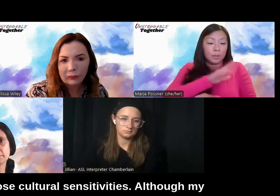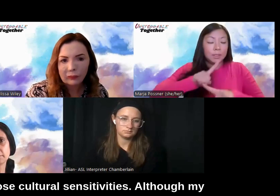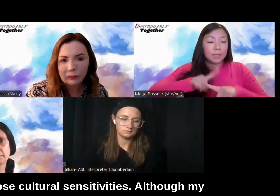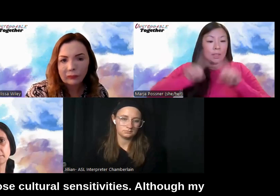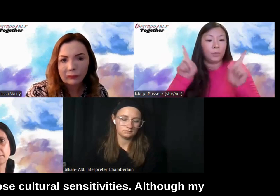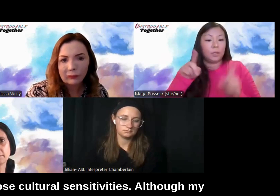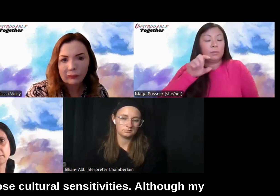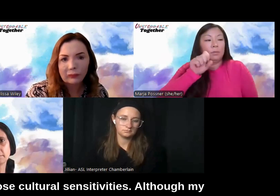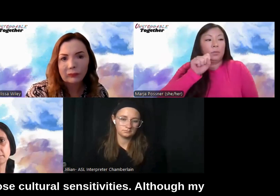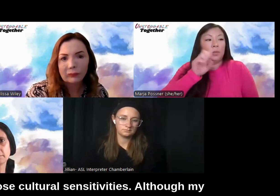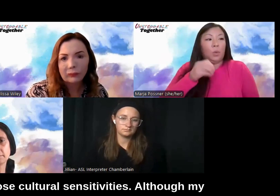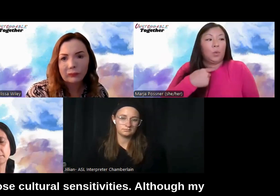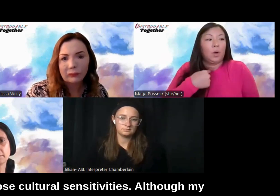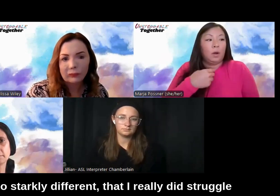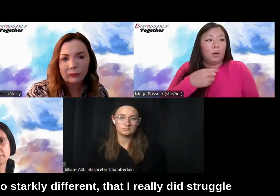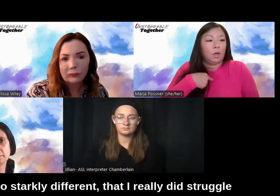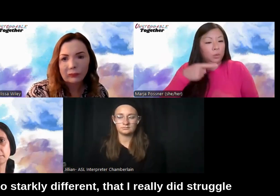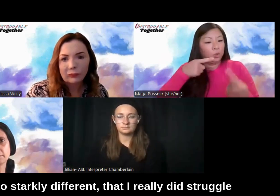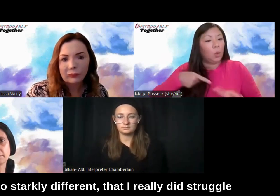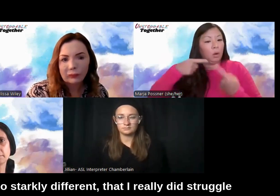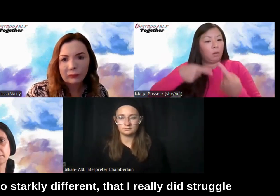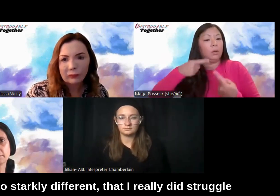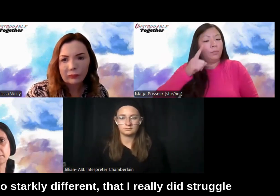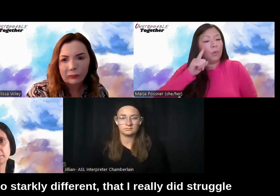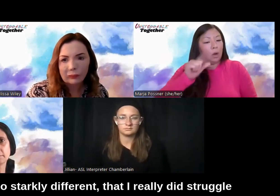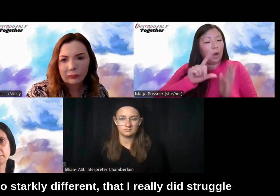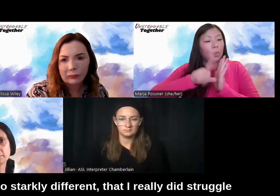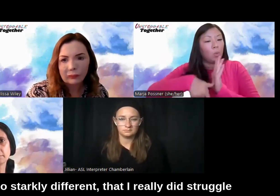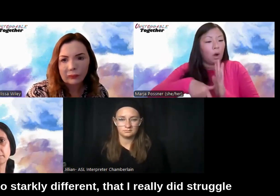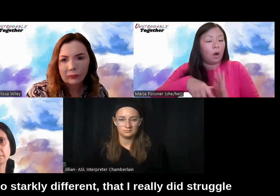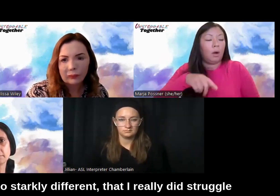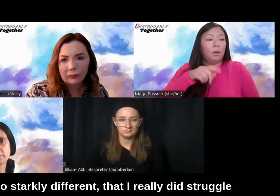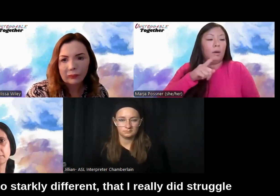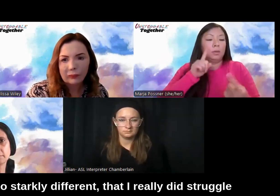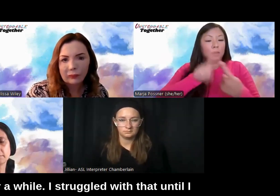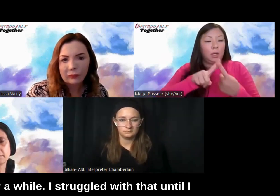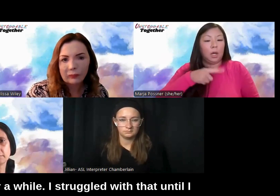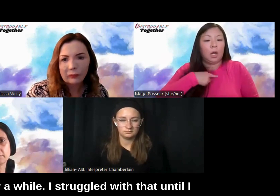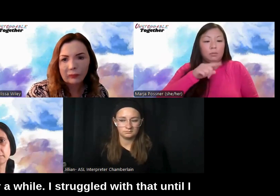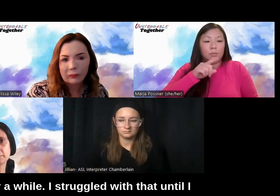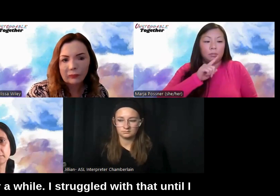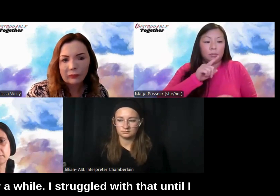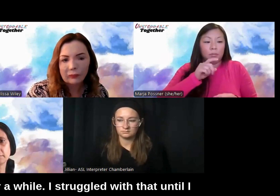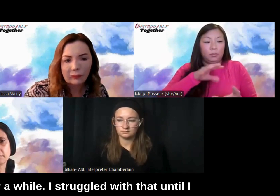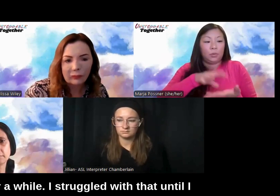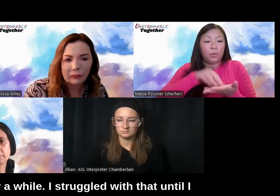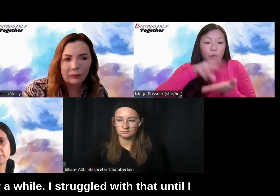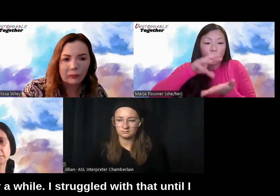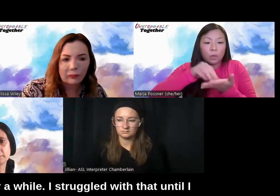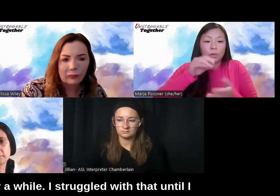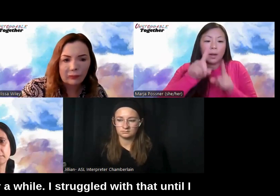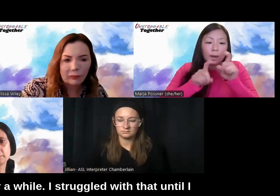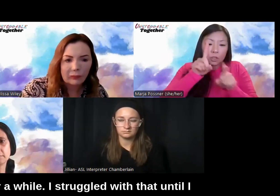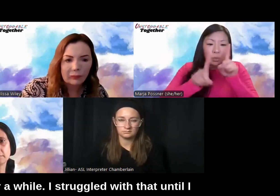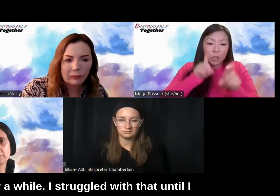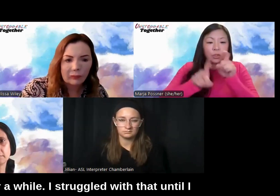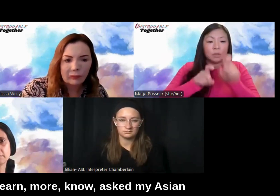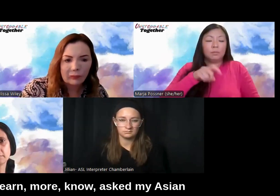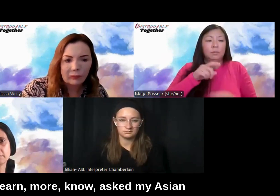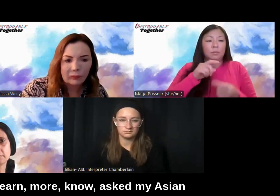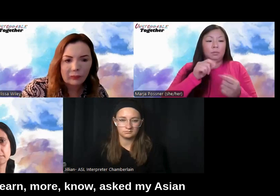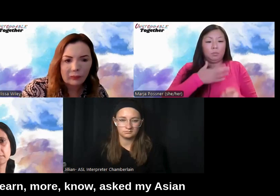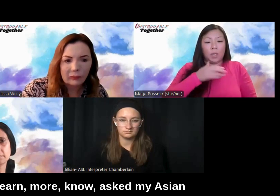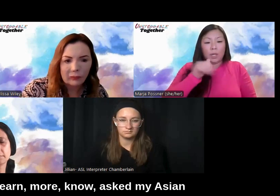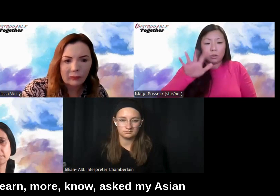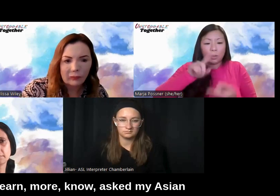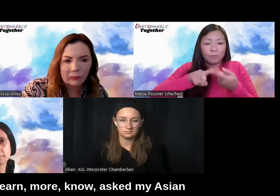those cultural sensitivities. Although my background was so starkly different that I really did struggle with that for a while. I struggled with that until I